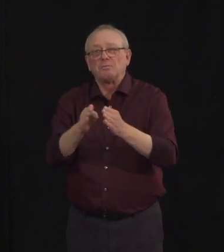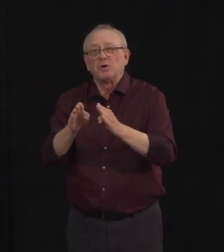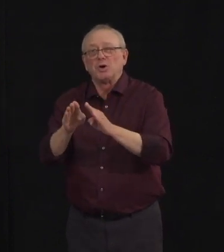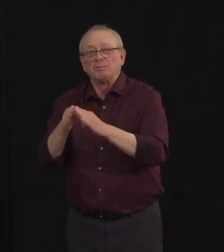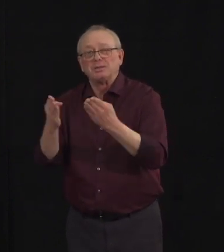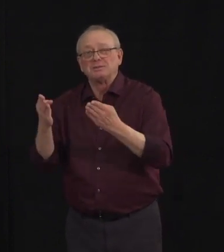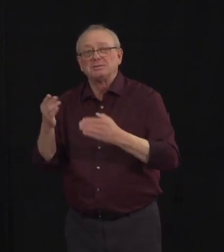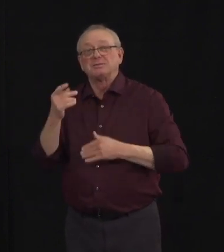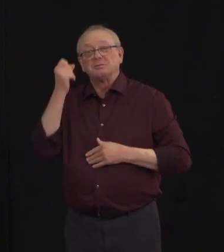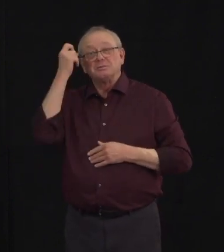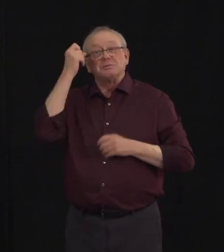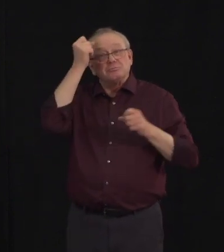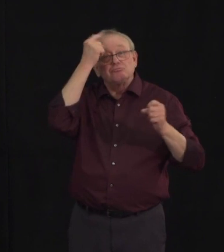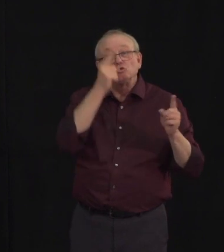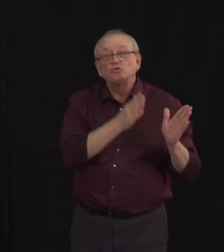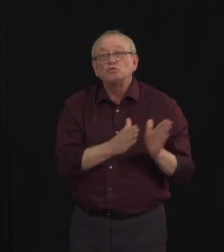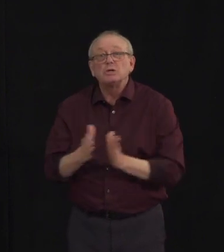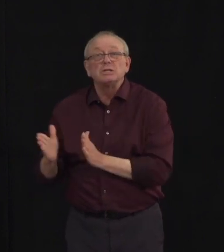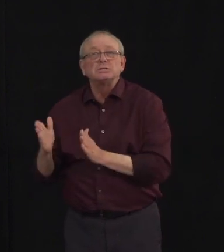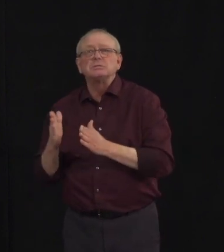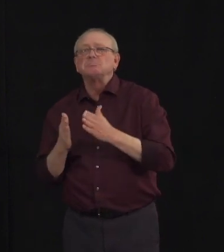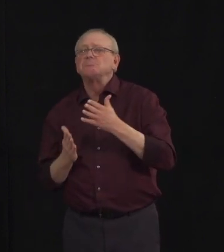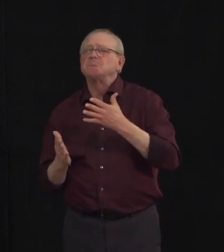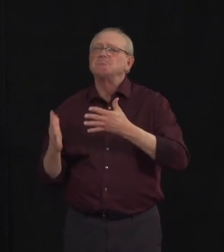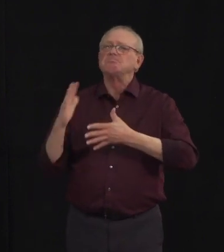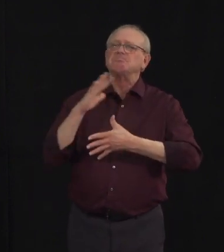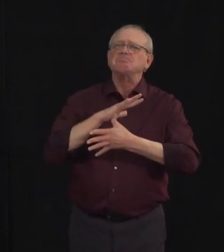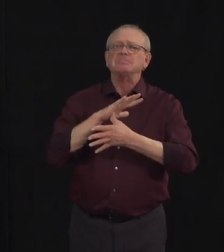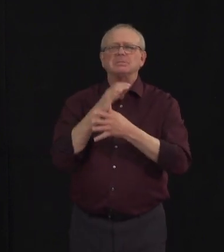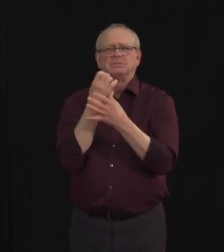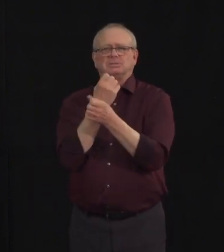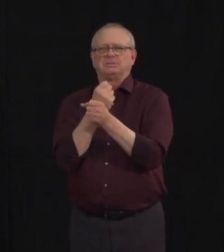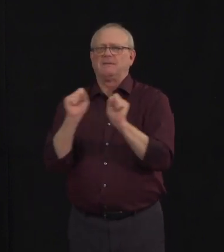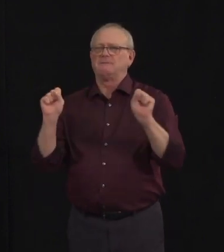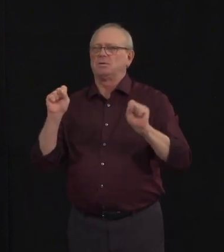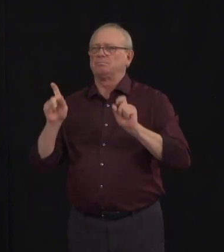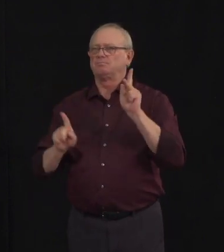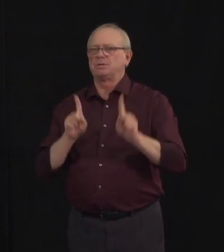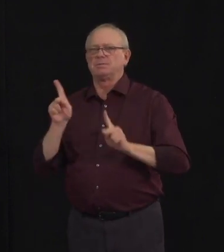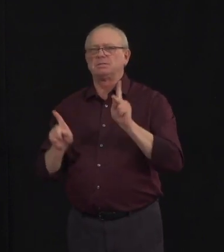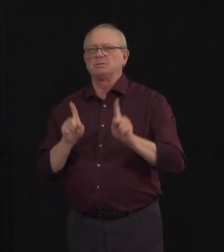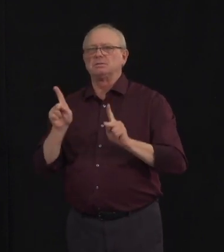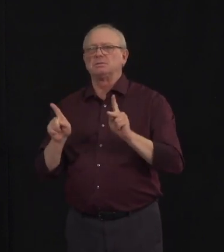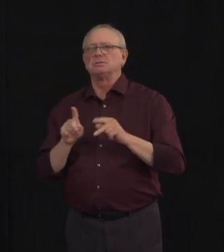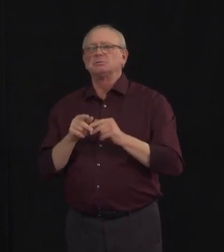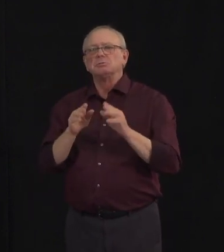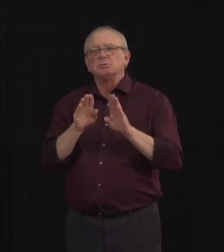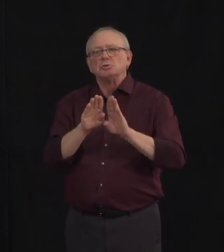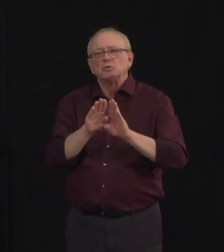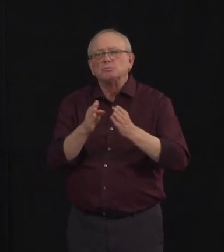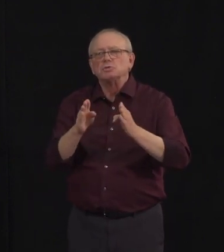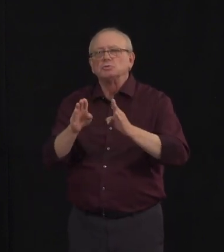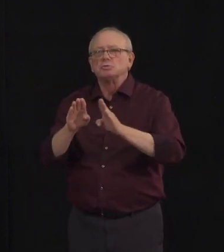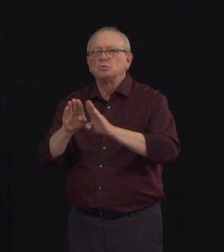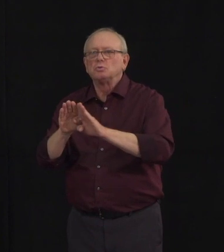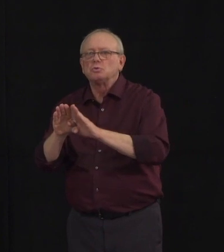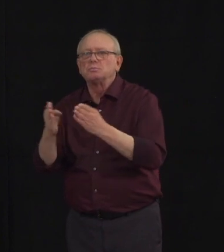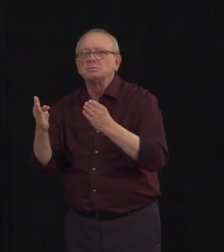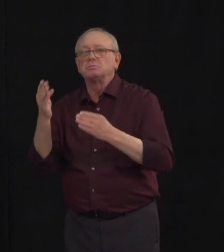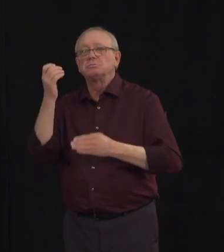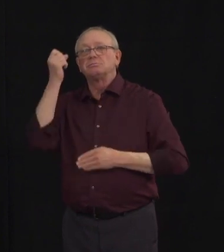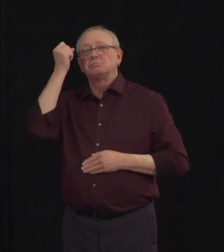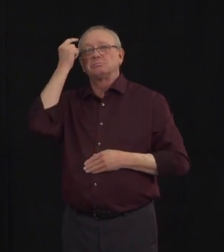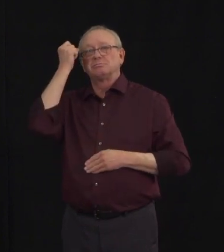people back to work. This is a result of the hard work of Albertans and their adherence to public health guidelines. The safety